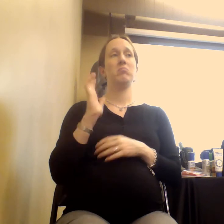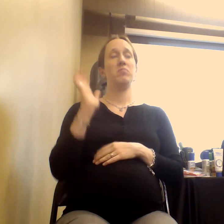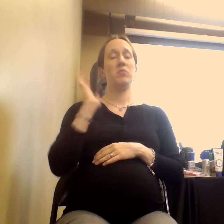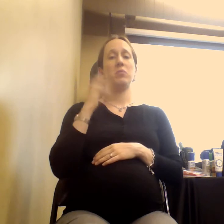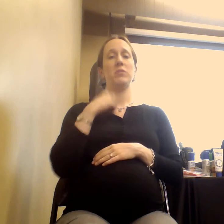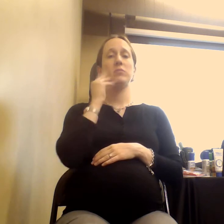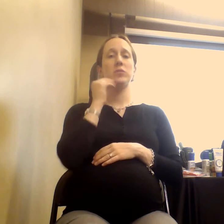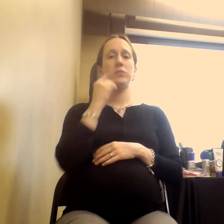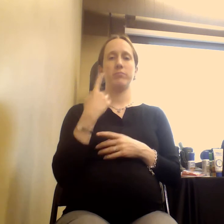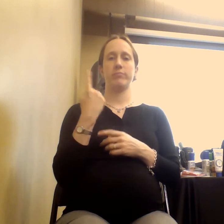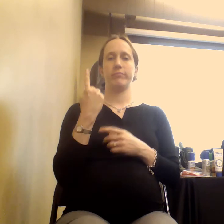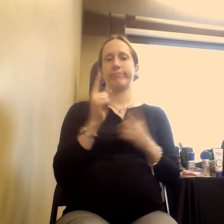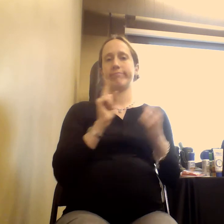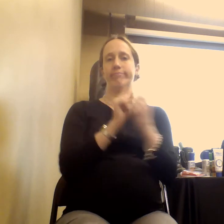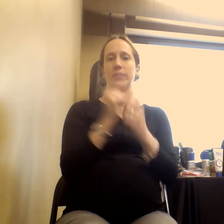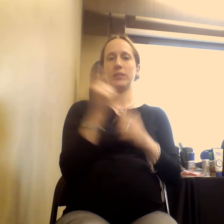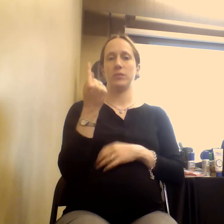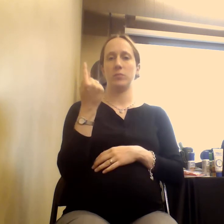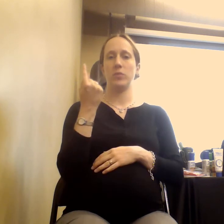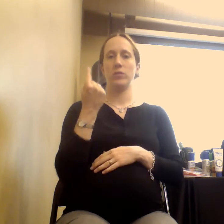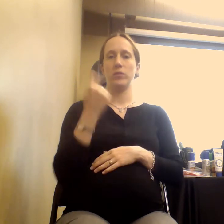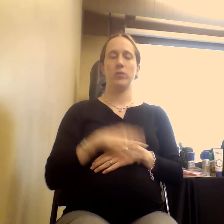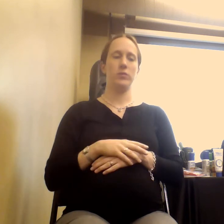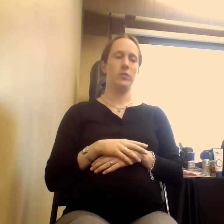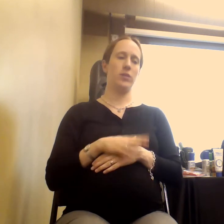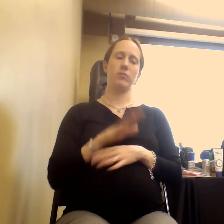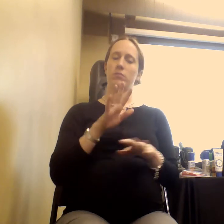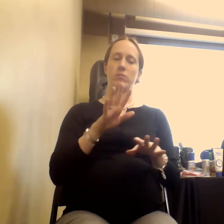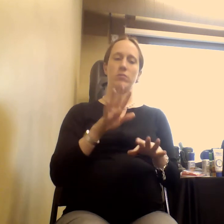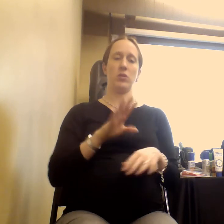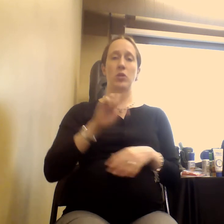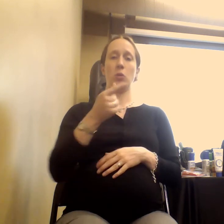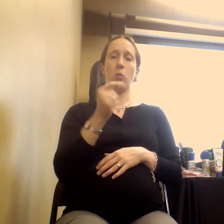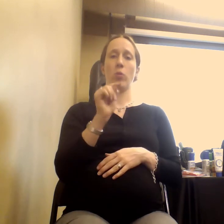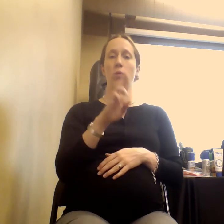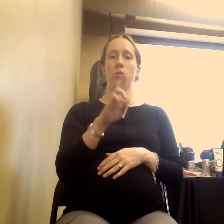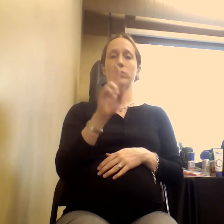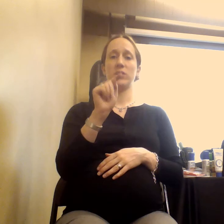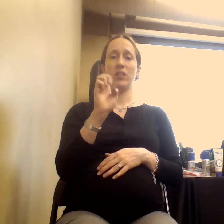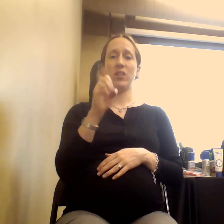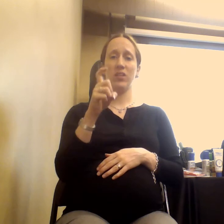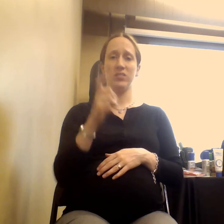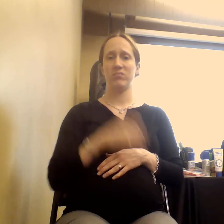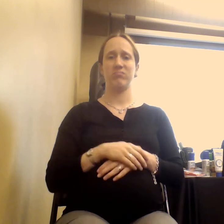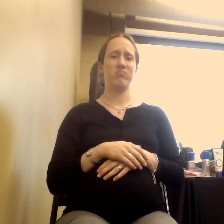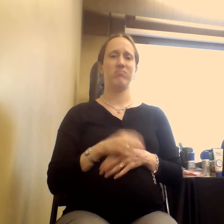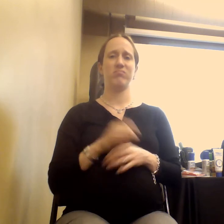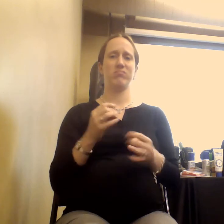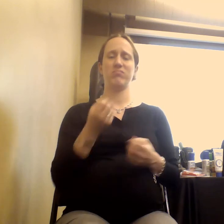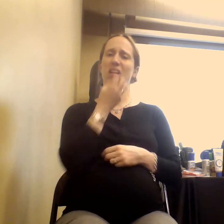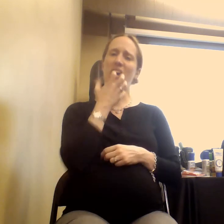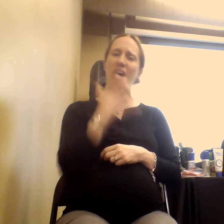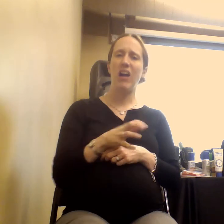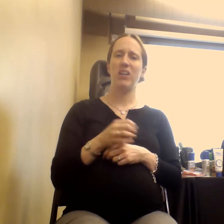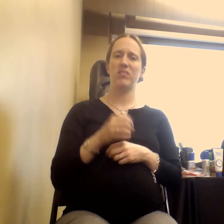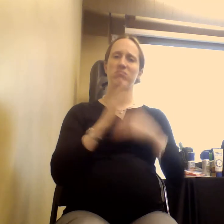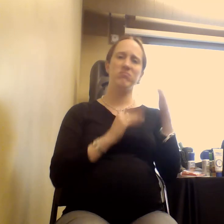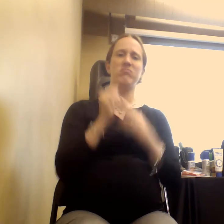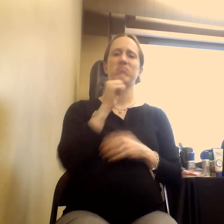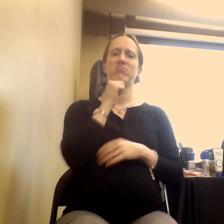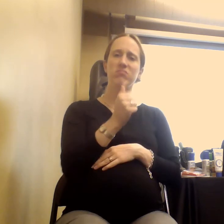hot down here. I'm a Texas boy. I'm wearing Gore-Tex all the time. Gore-Tex does breathe. Doesn't breathe as well as just a